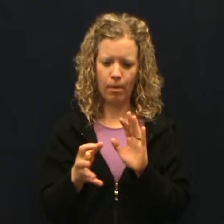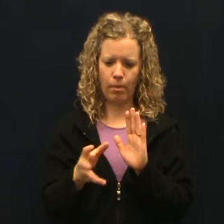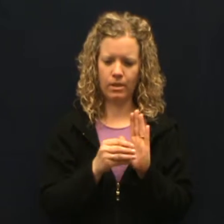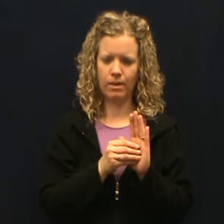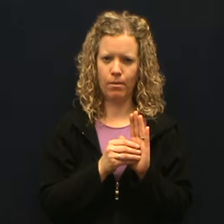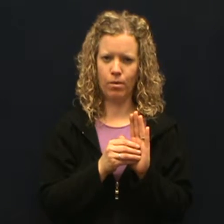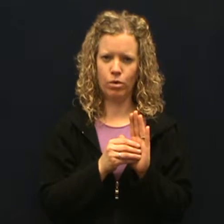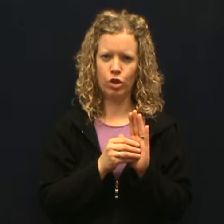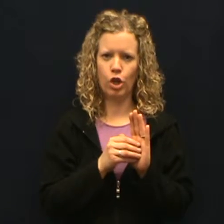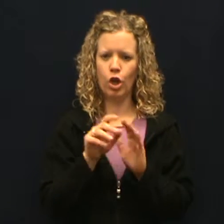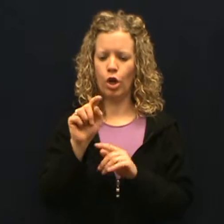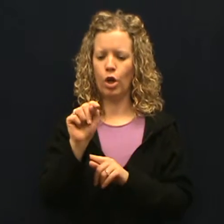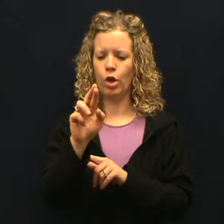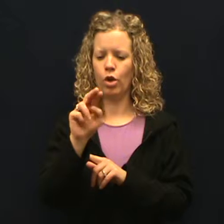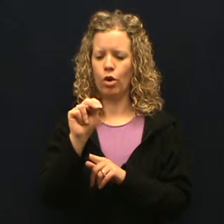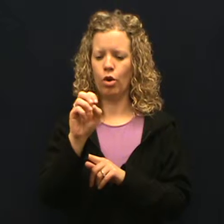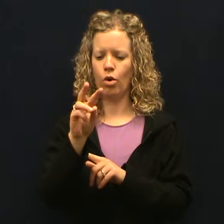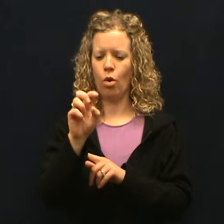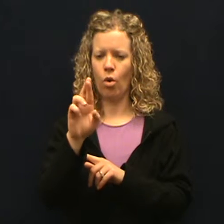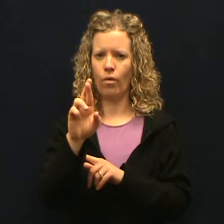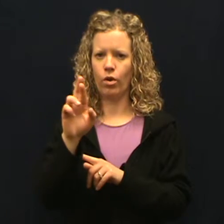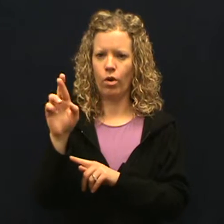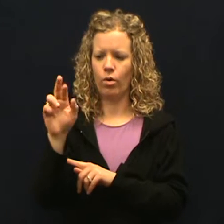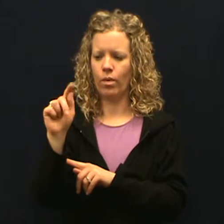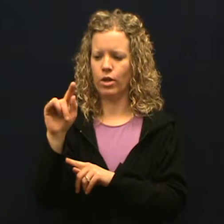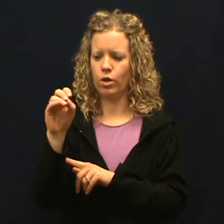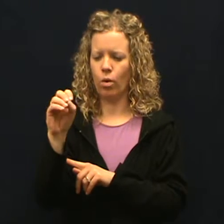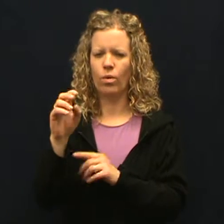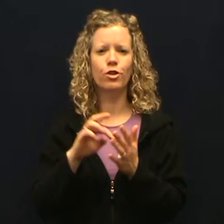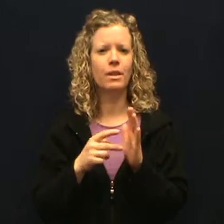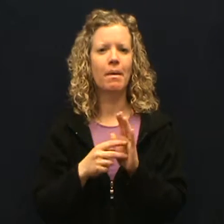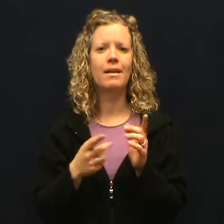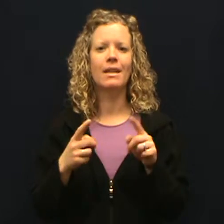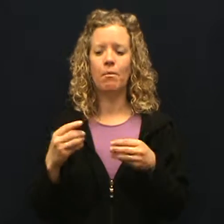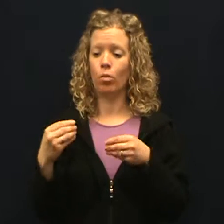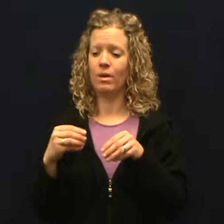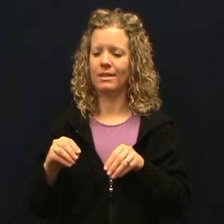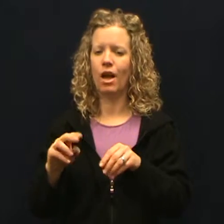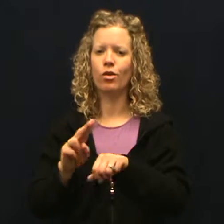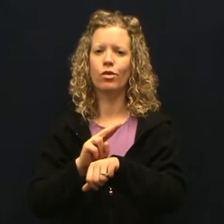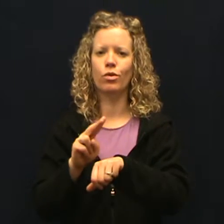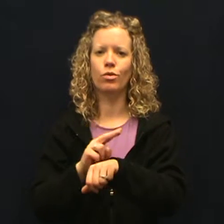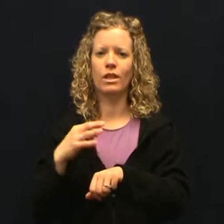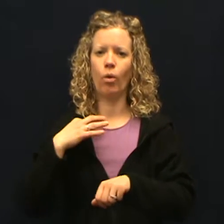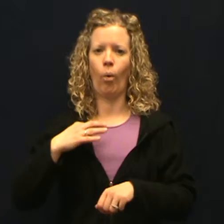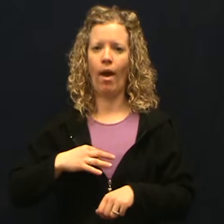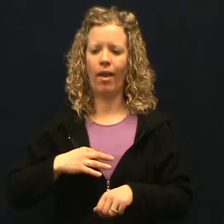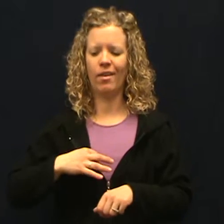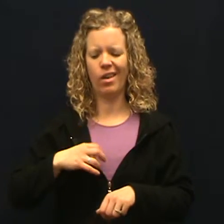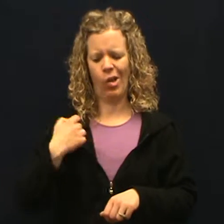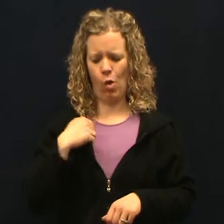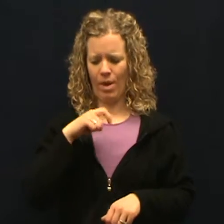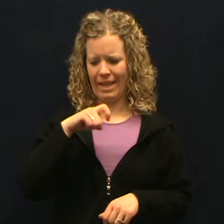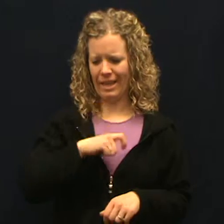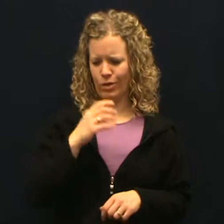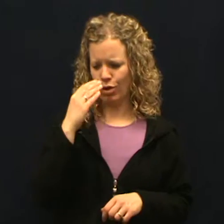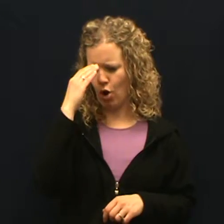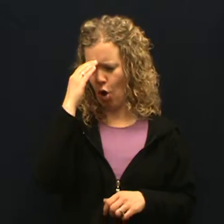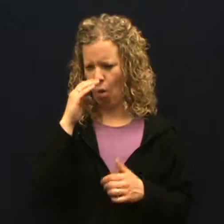that means is, if we're going to be selling on credit, we want to have a feel for how often we are able to collect our receivables,